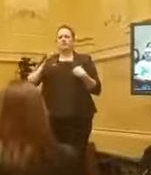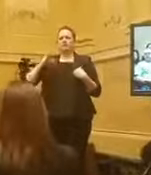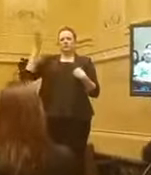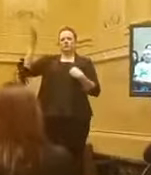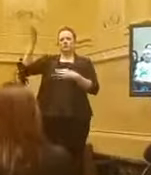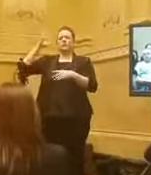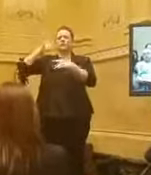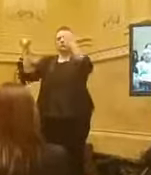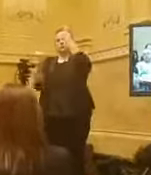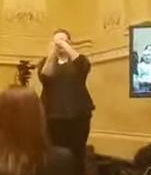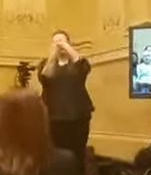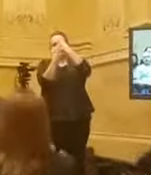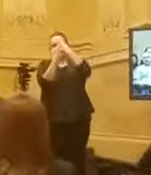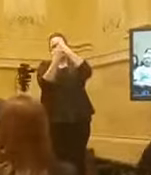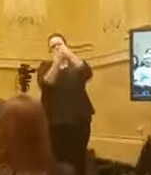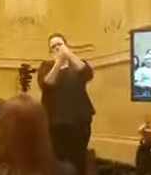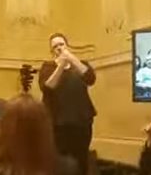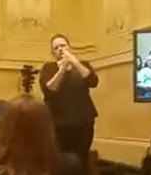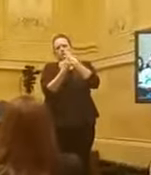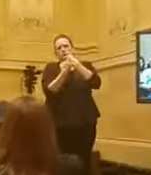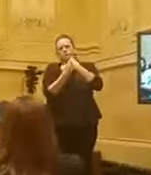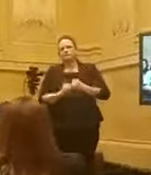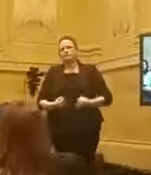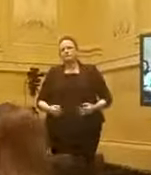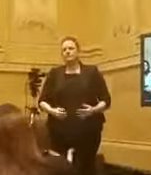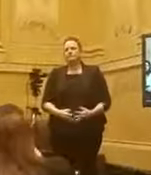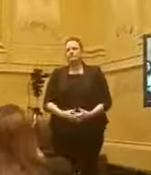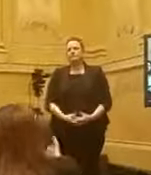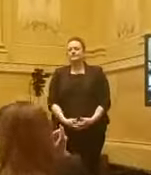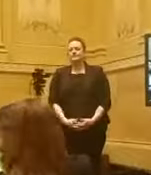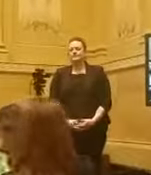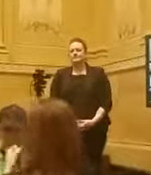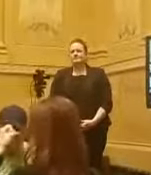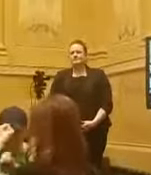answer to that is the deaf mission. We need a role in the state at that level.